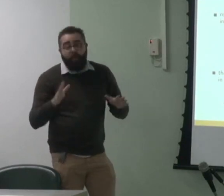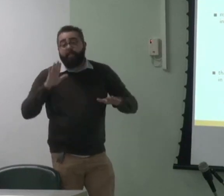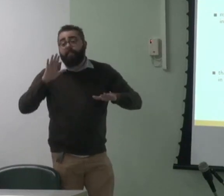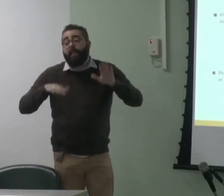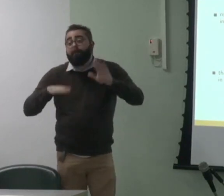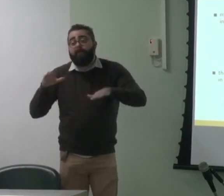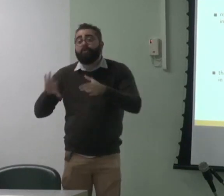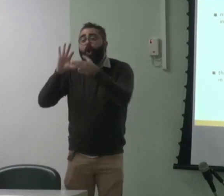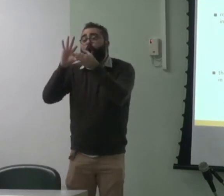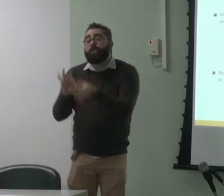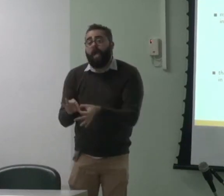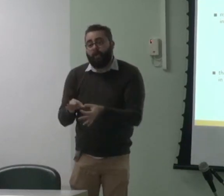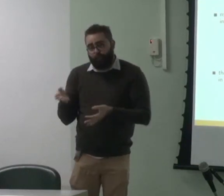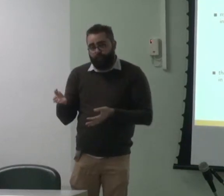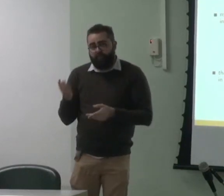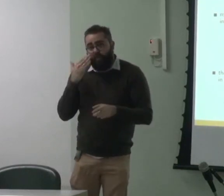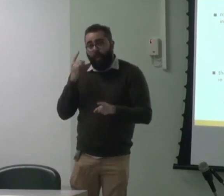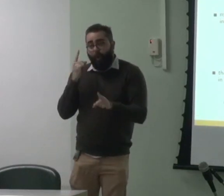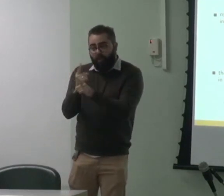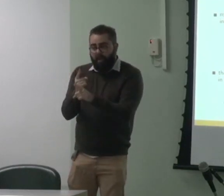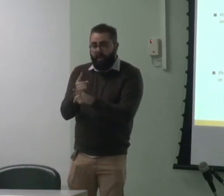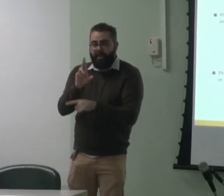make this